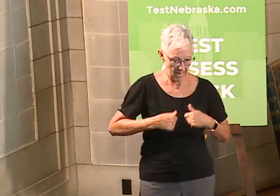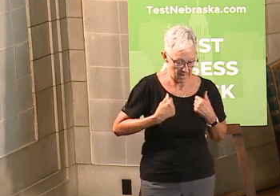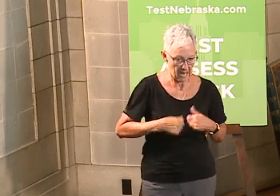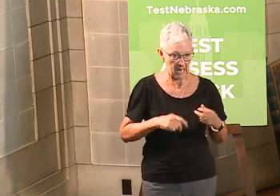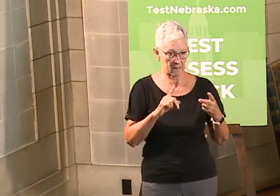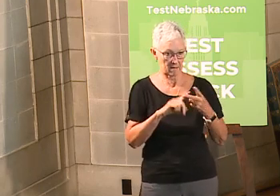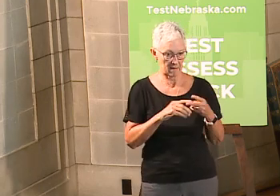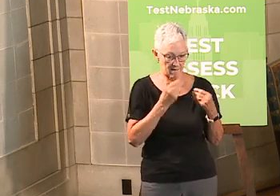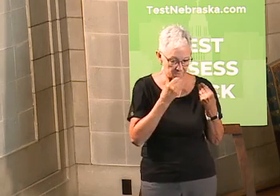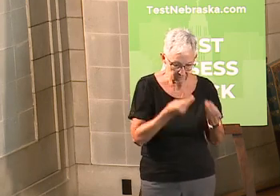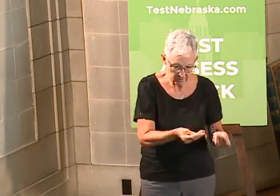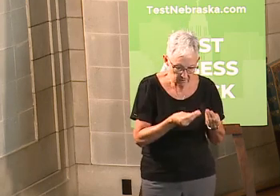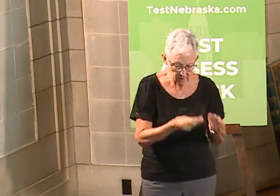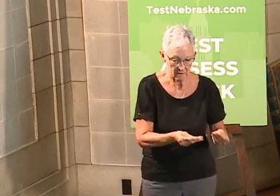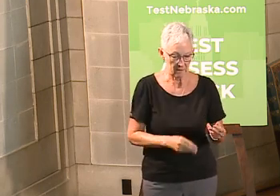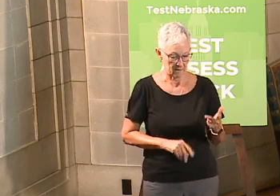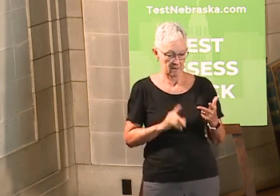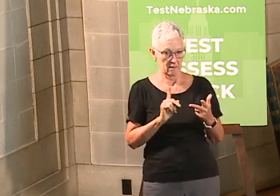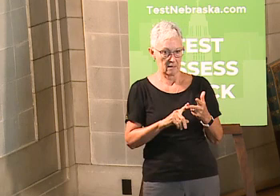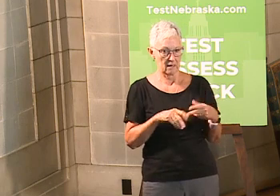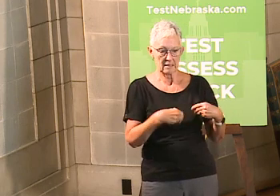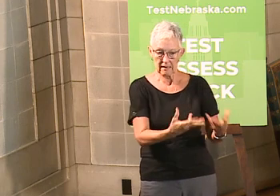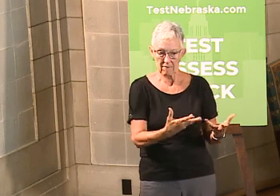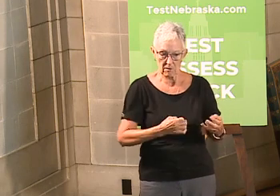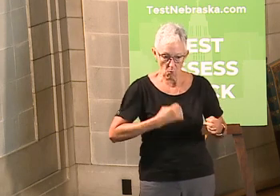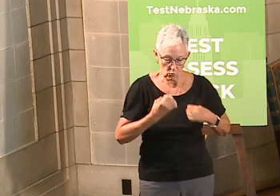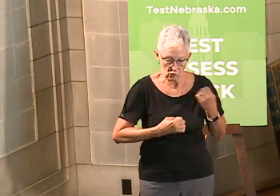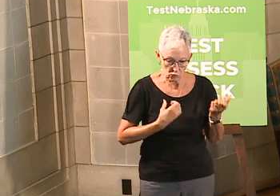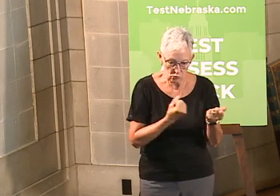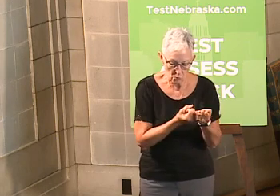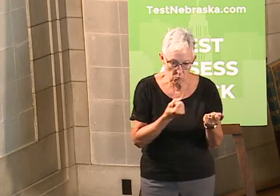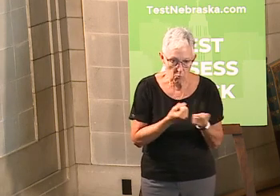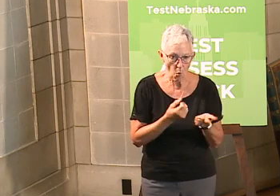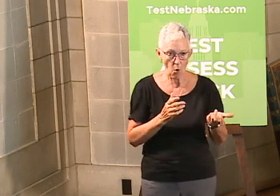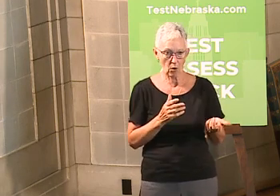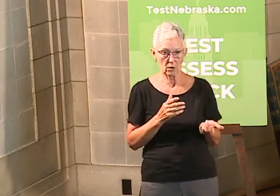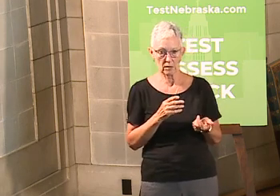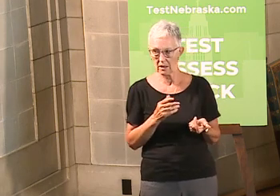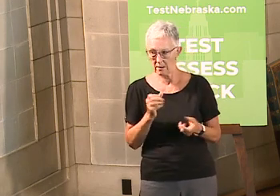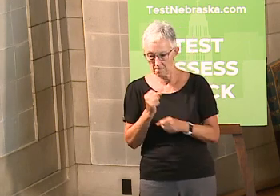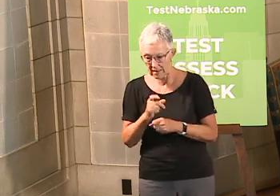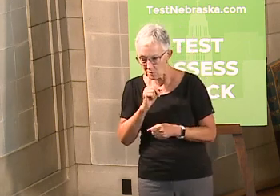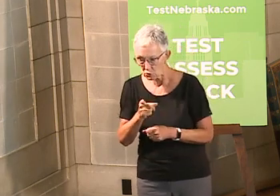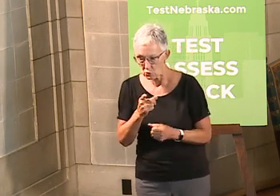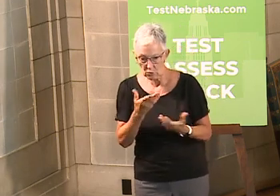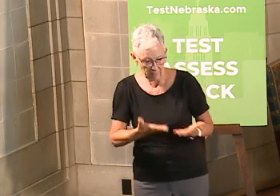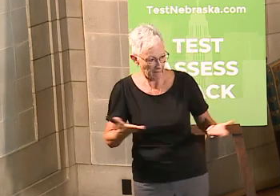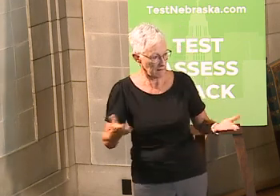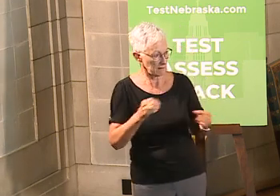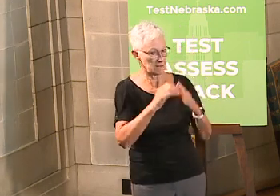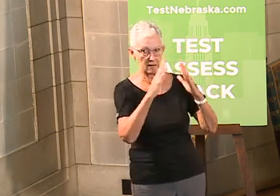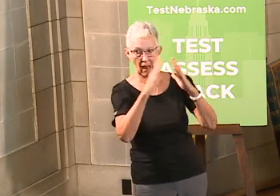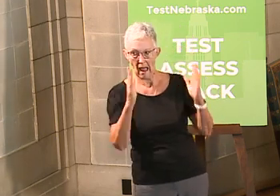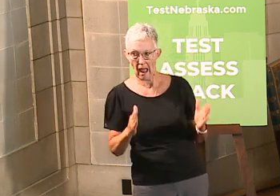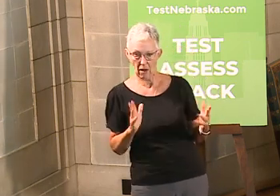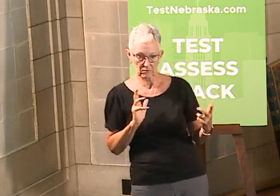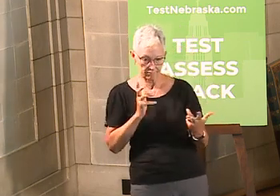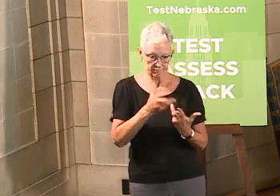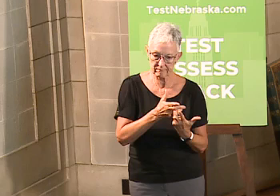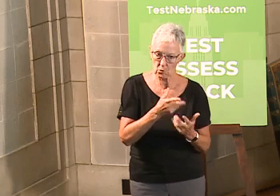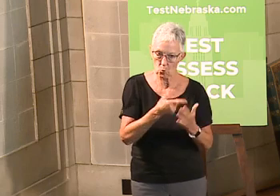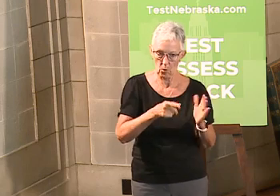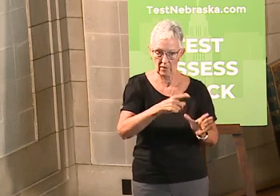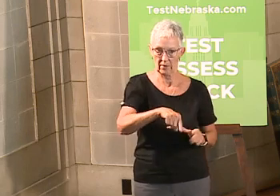and emotional support, monitoring environmental changes, assisting with other activities of daily living, and so much